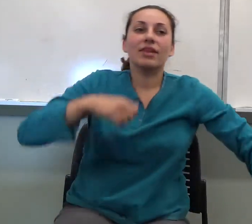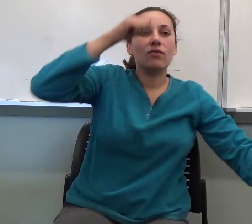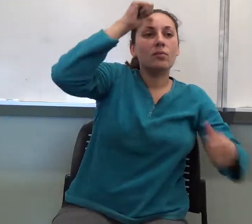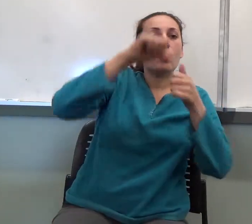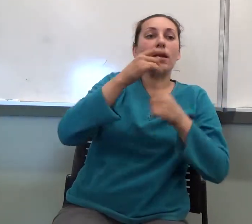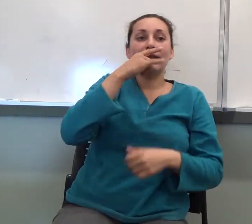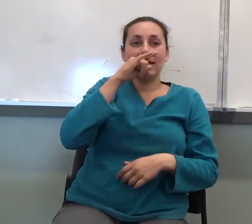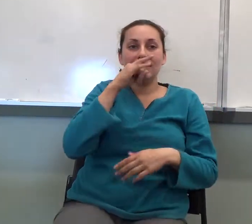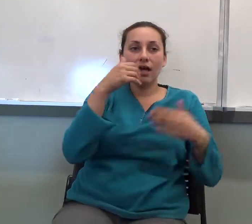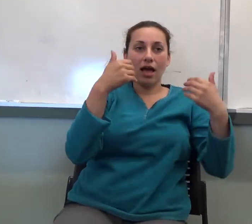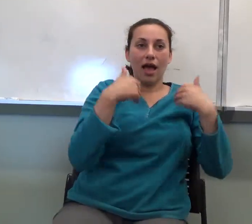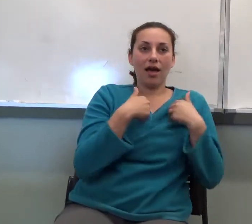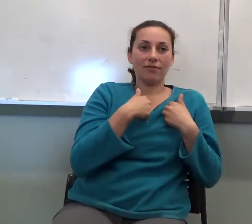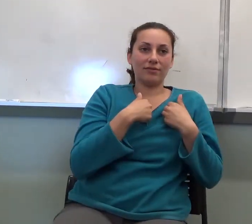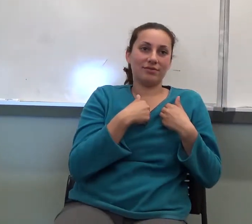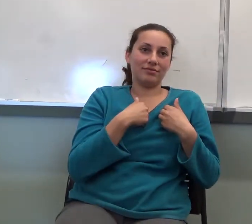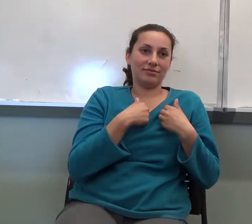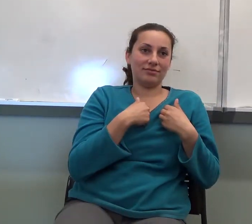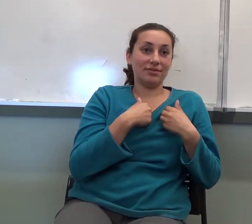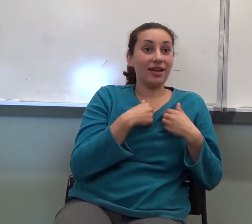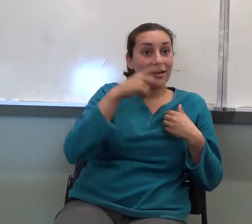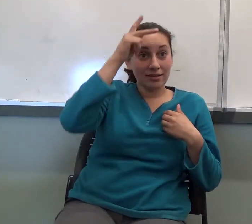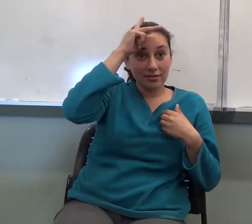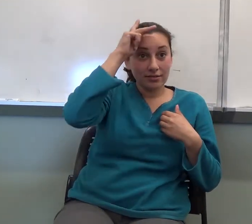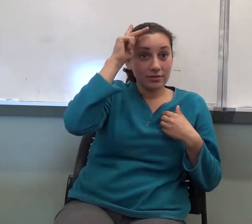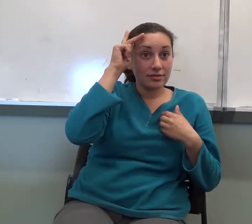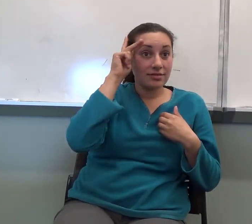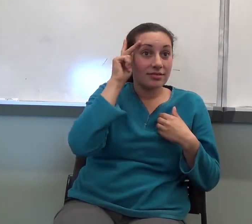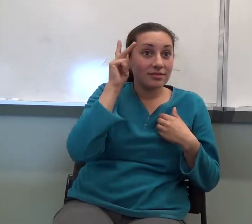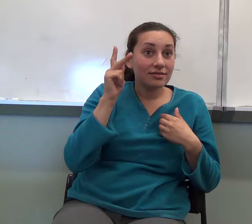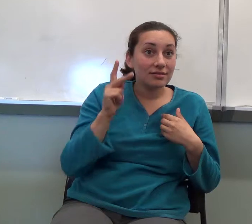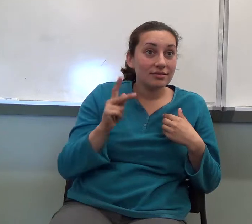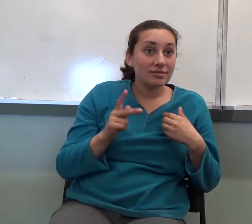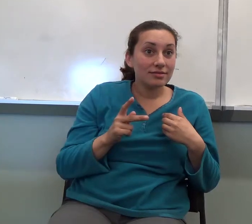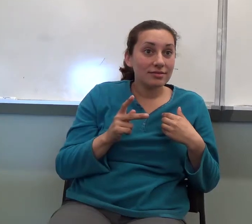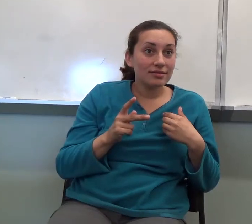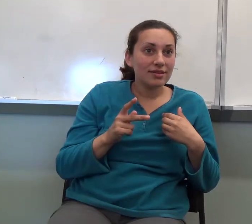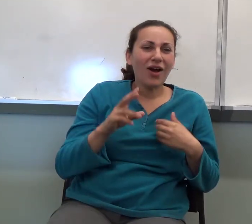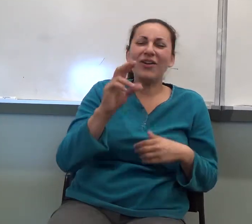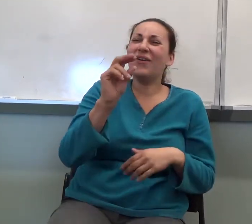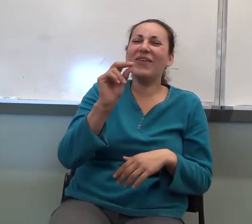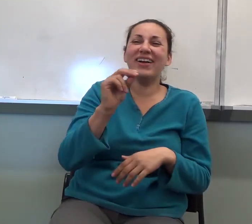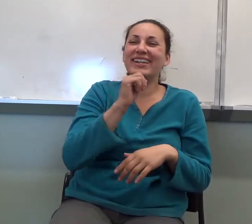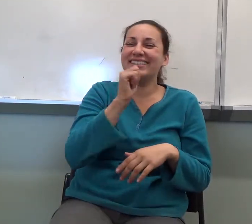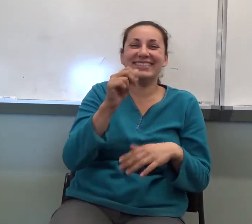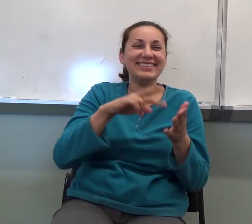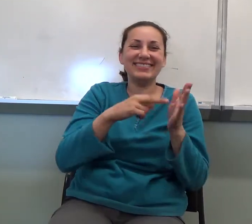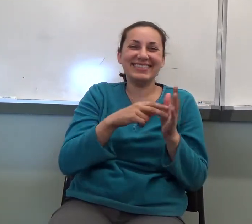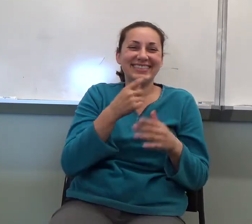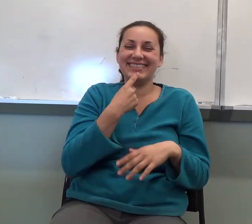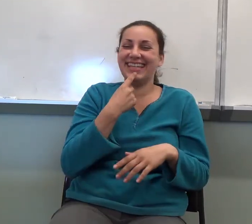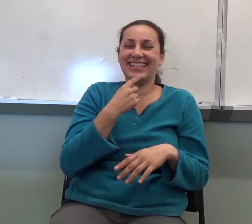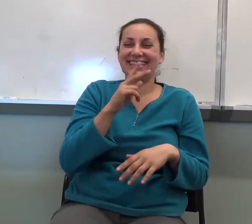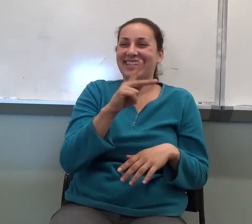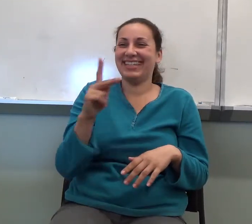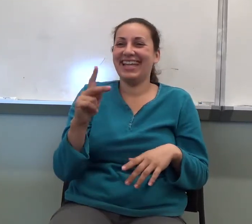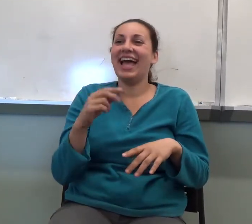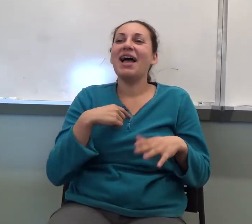not on. Okay, that doesn't come with the memory stuff. You got to add that on. Okay. All right. Any others in